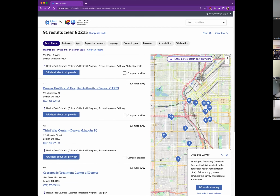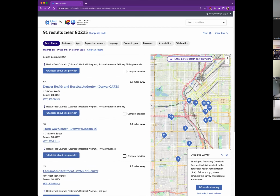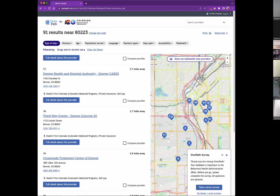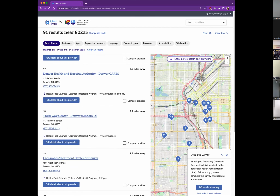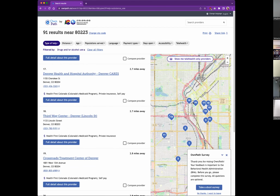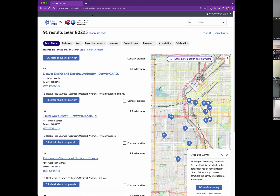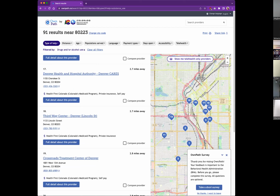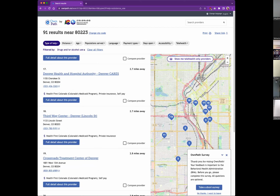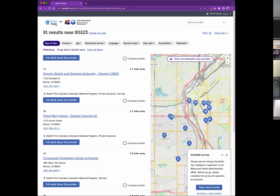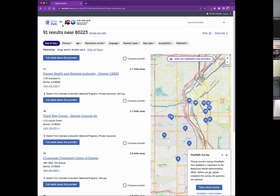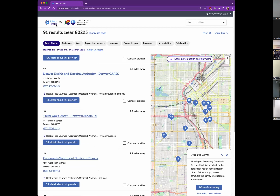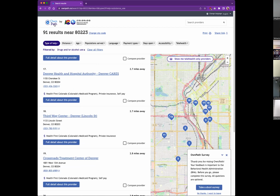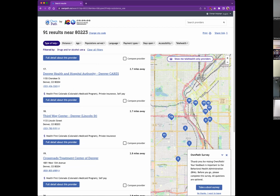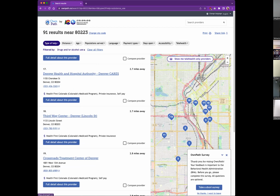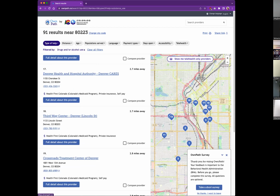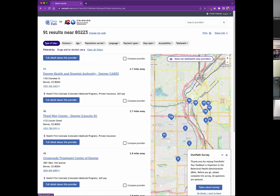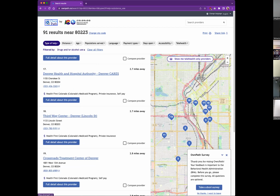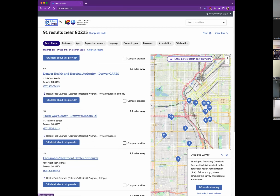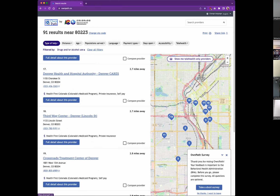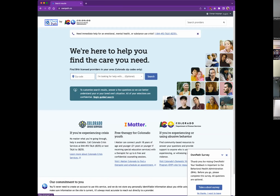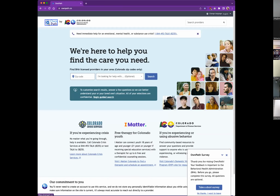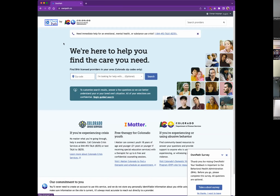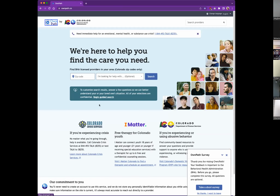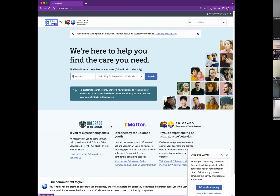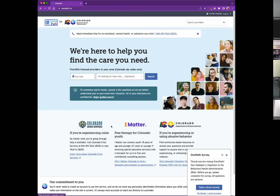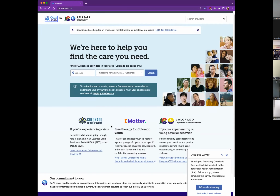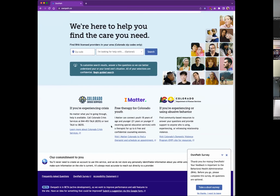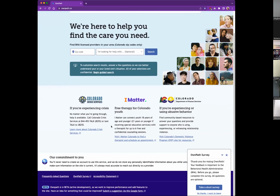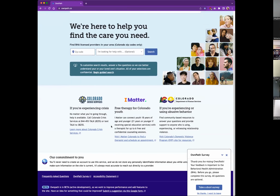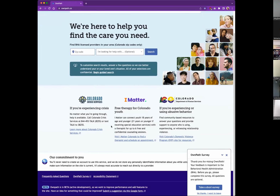to the bottom of the screen